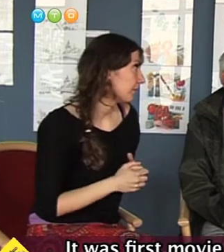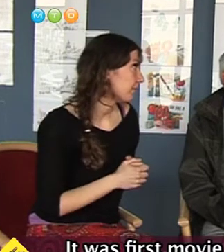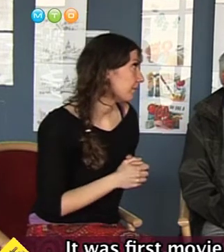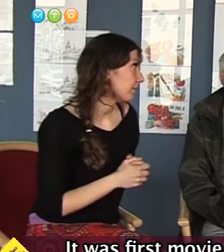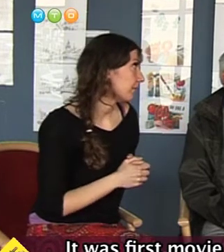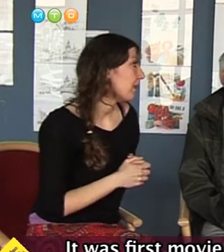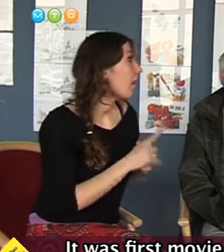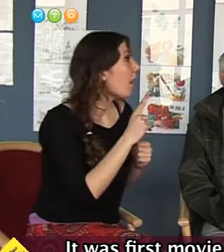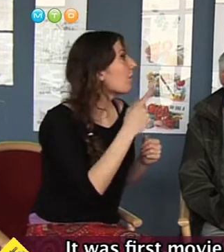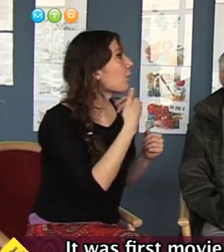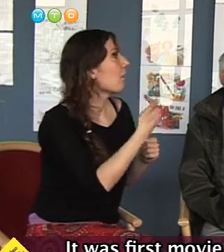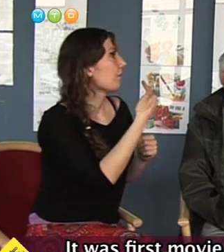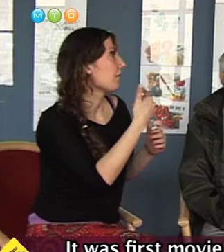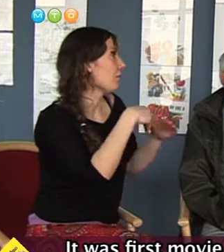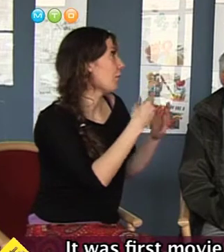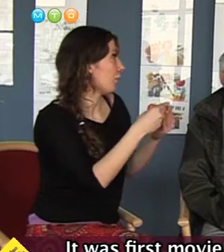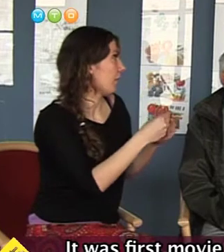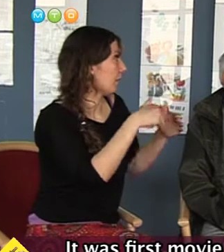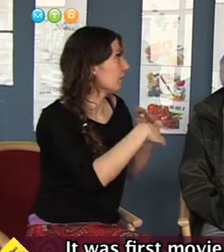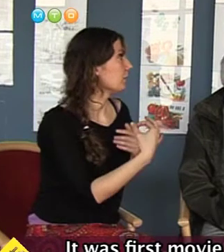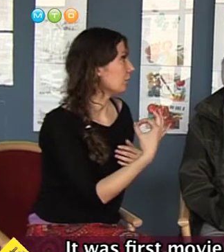and it's about two people who